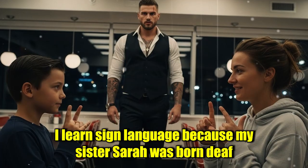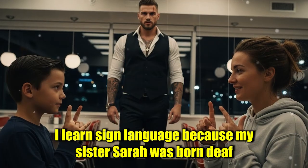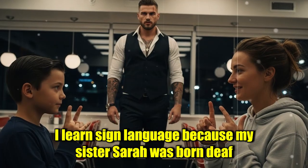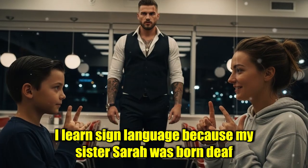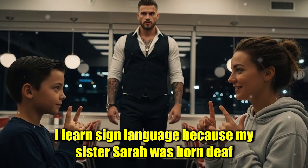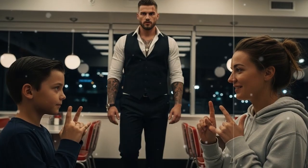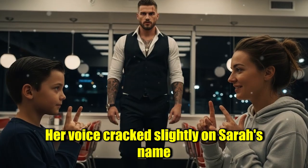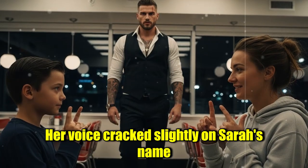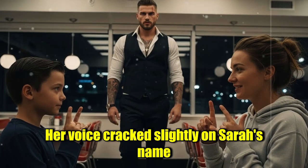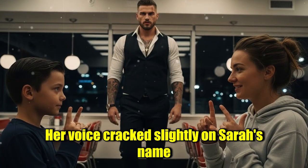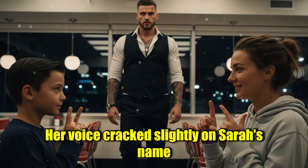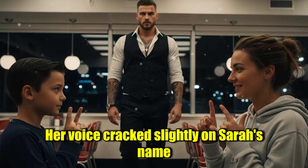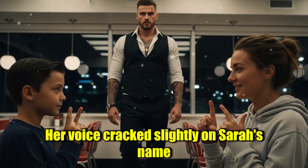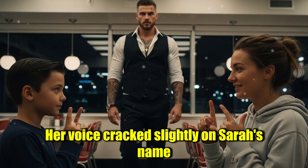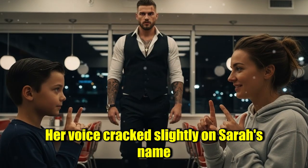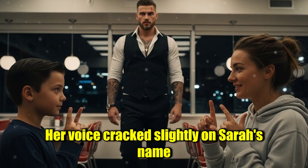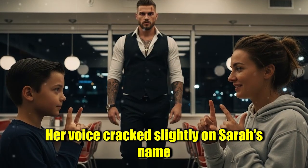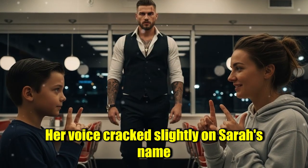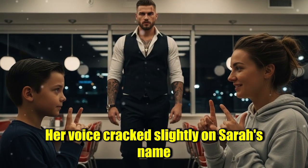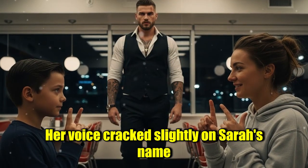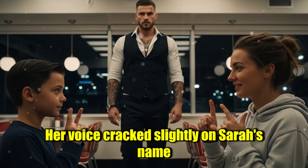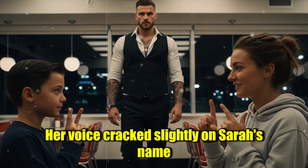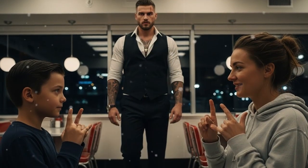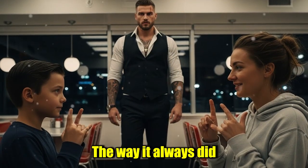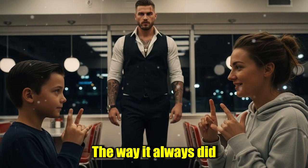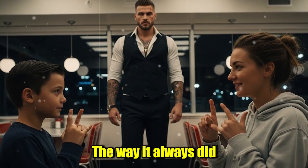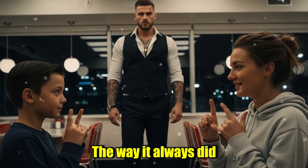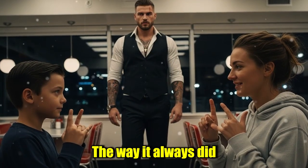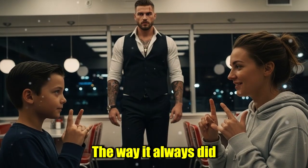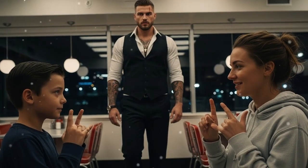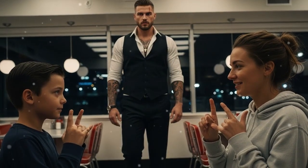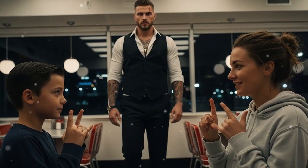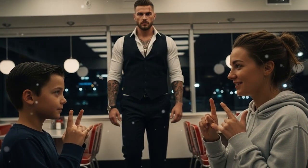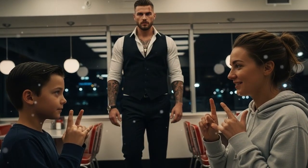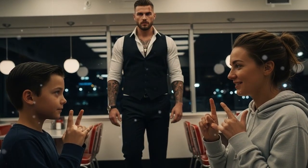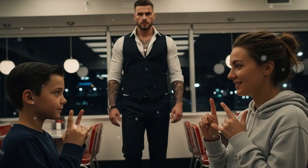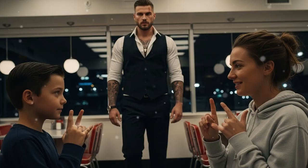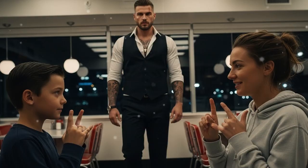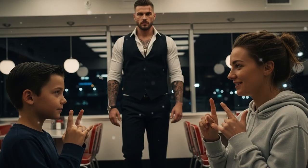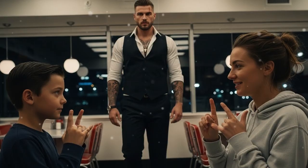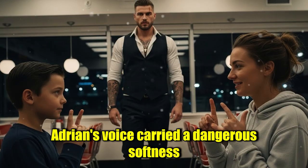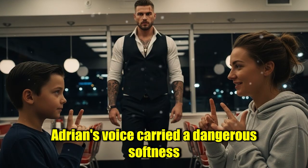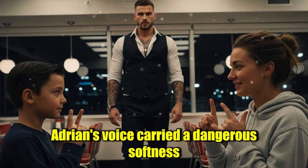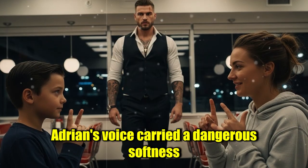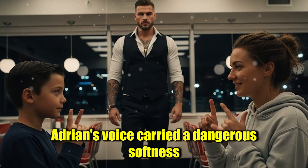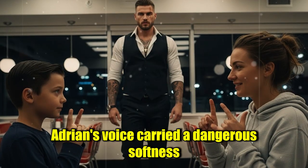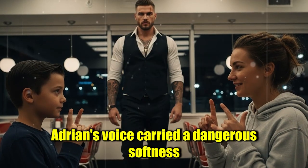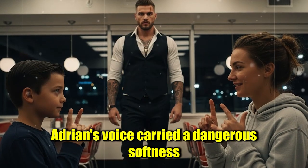born deaf." Her voice cracked slightly on Sarah's name, the way it always did. "Was." Adrian's voice carried